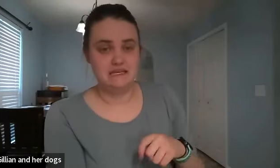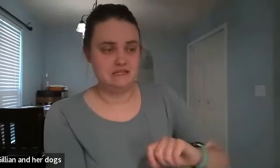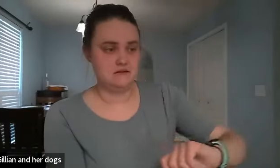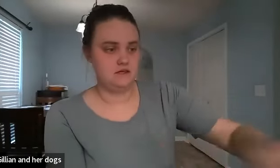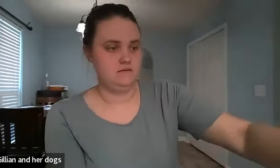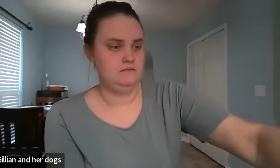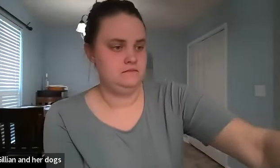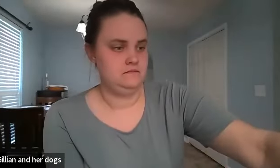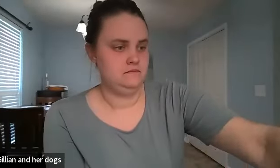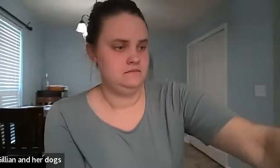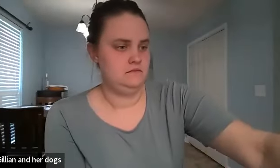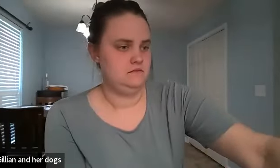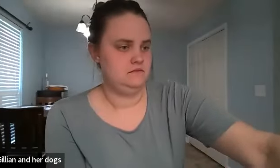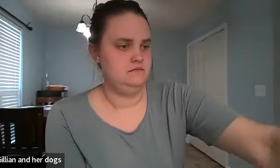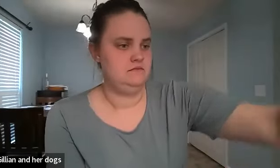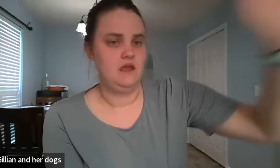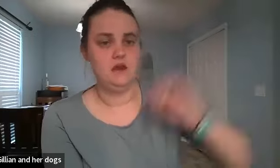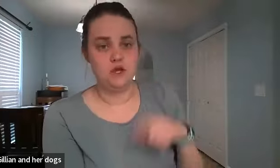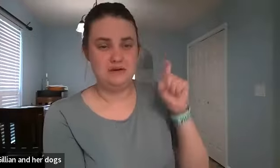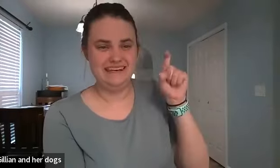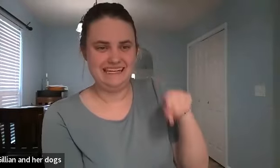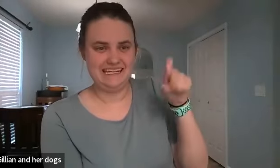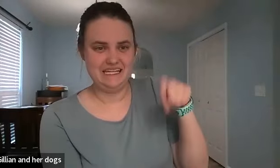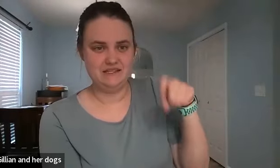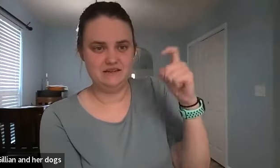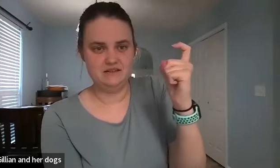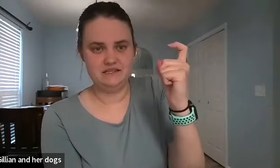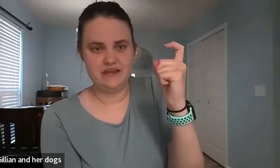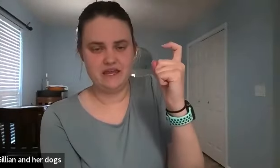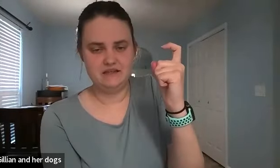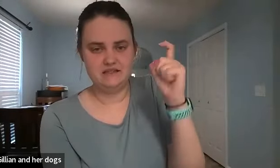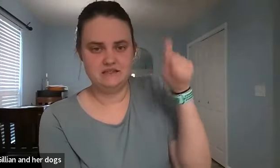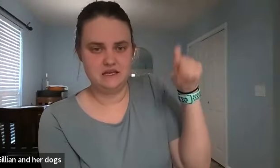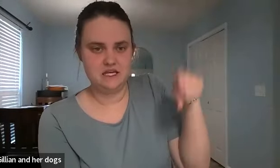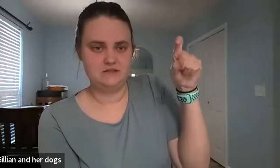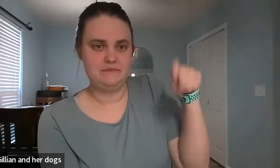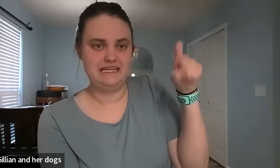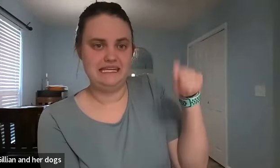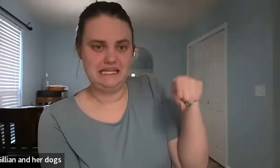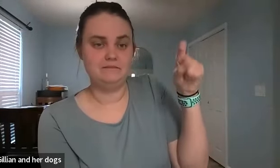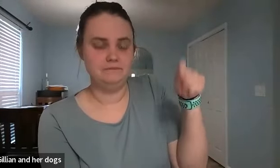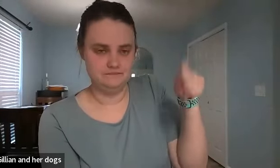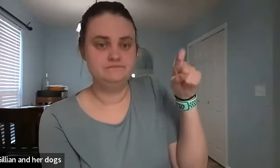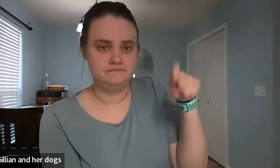need something, I would go need. It's like that X and you tap it, need.